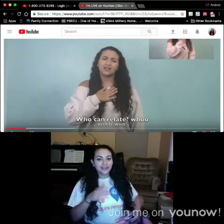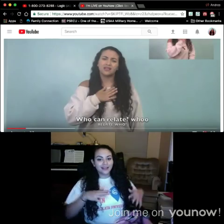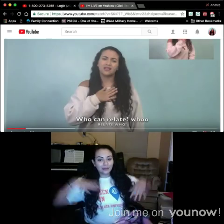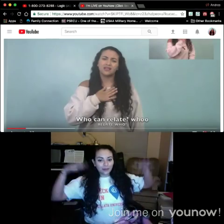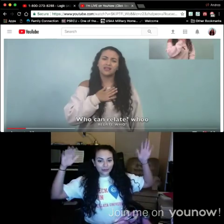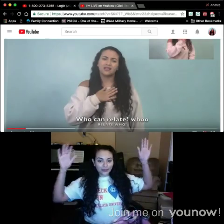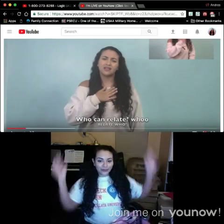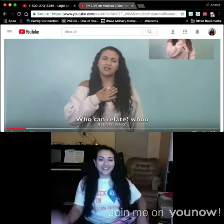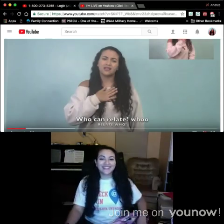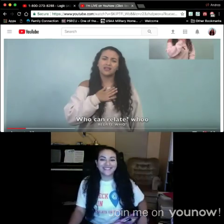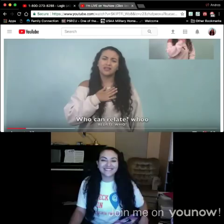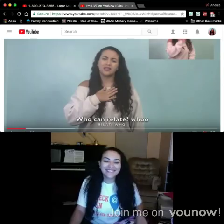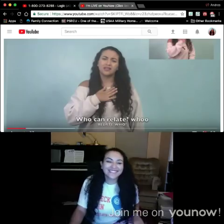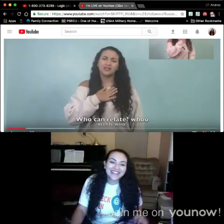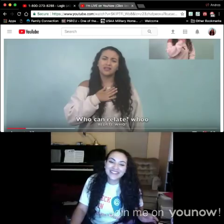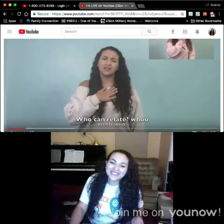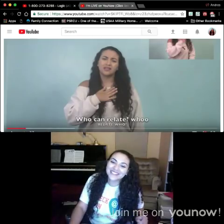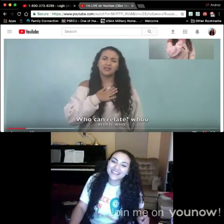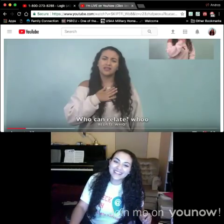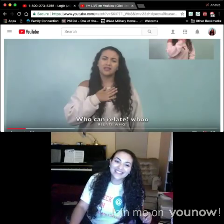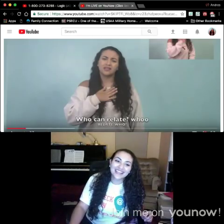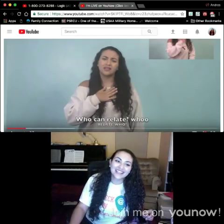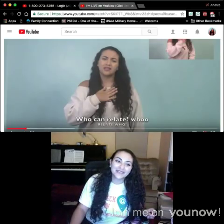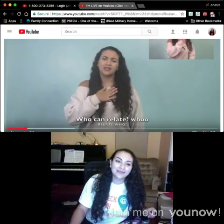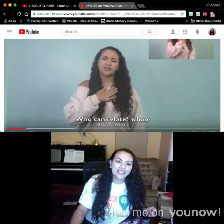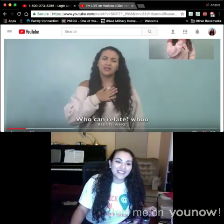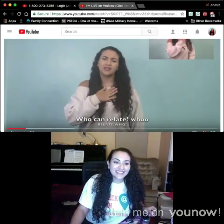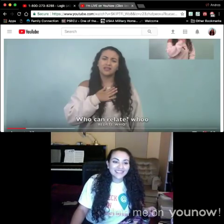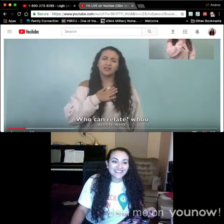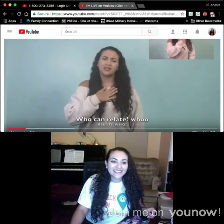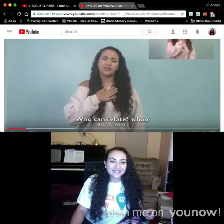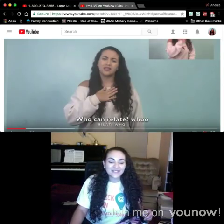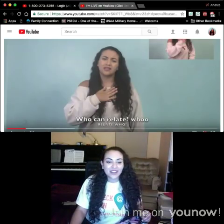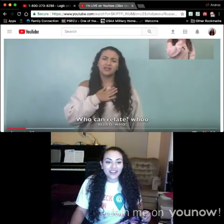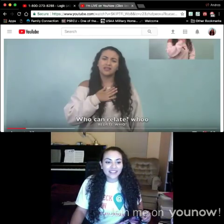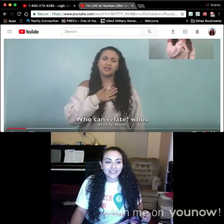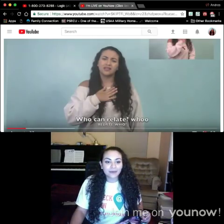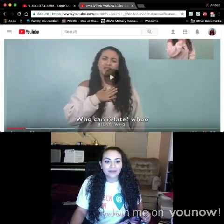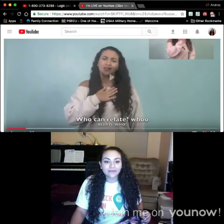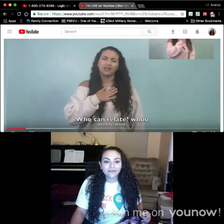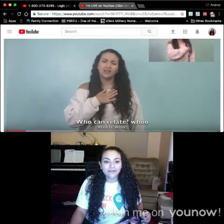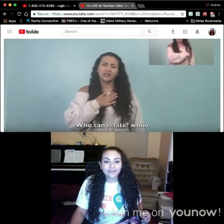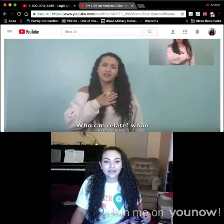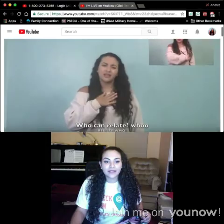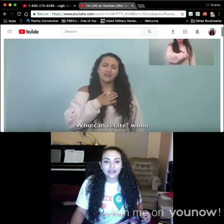And then I like, woo! There was no sign there. I just kind of did it with the music. All right, let's keep going.